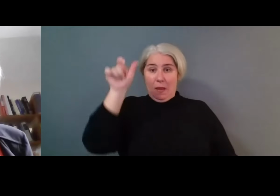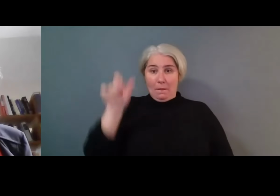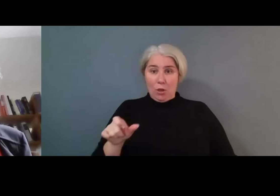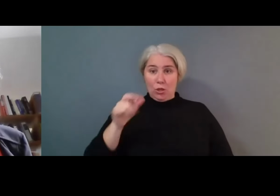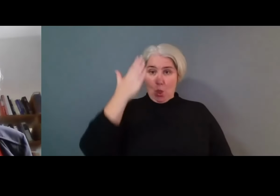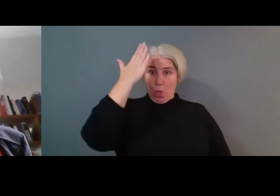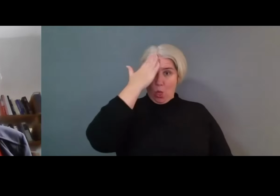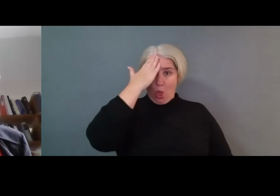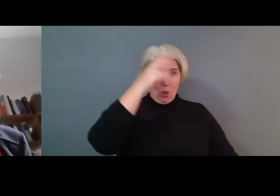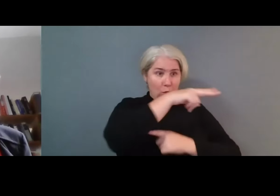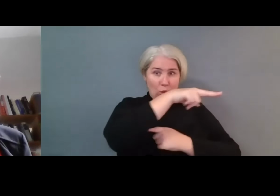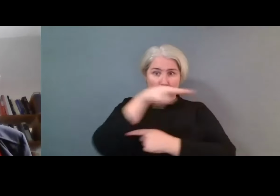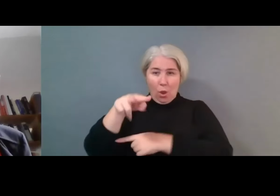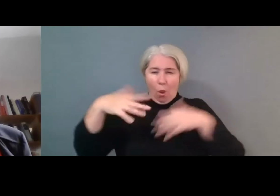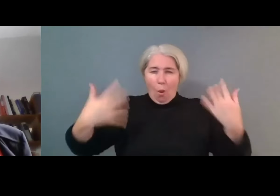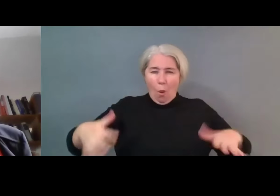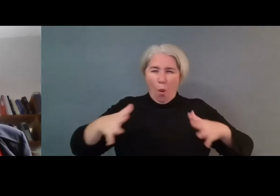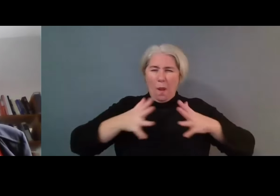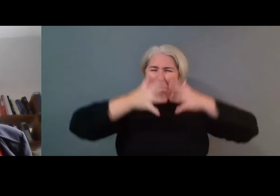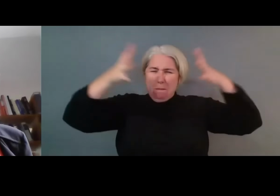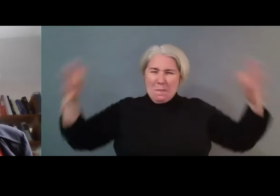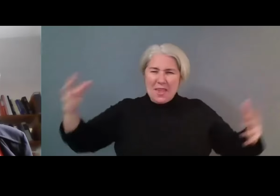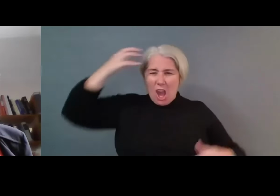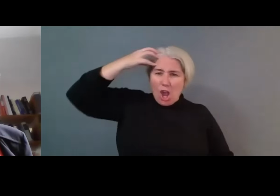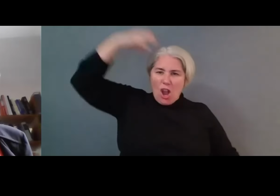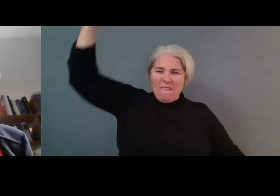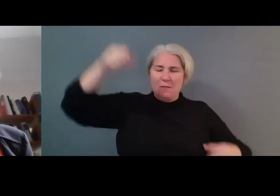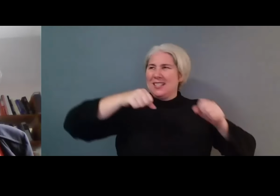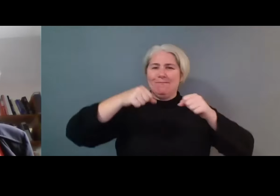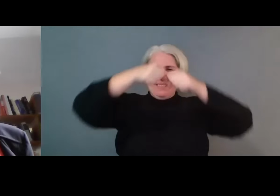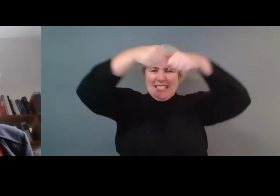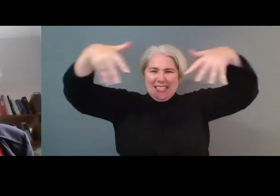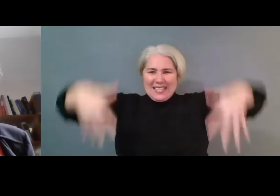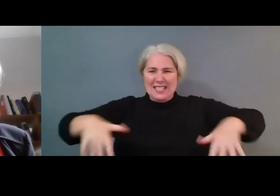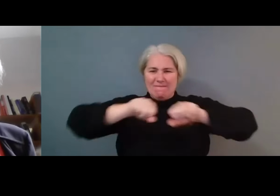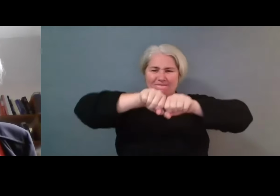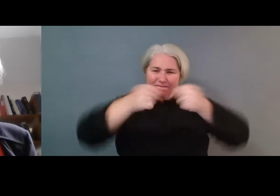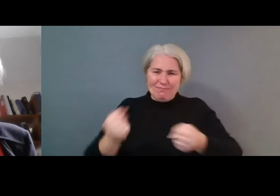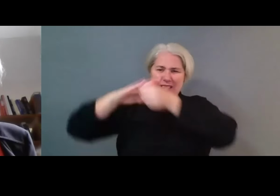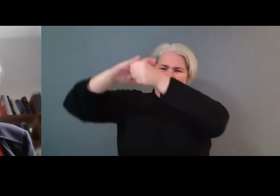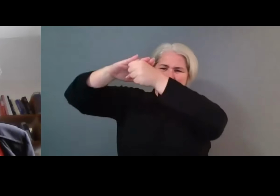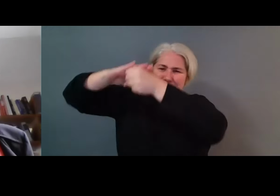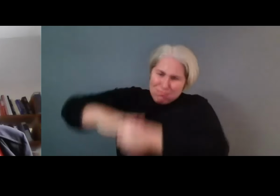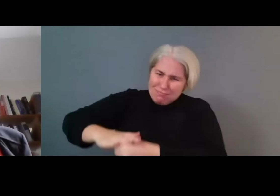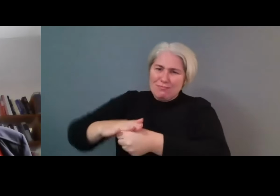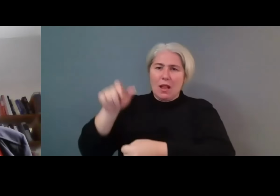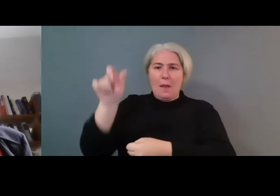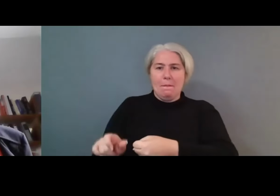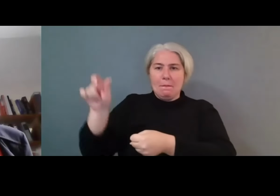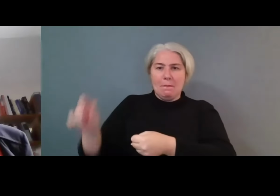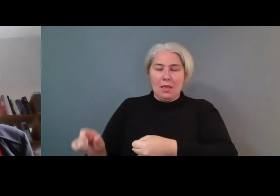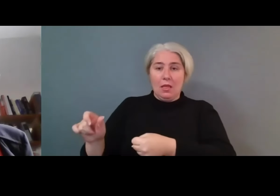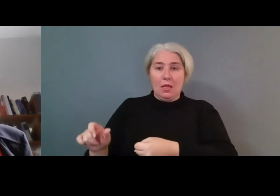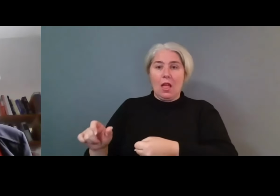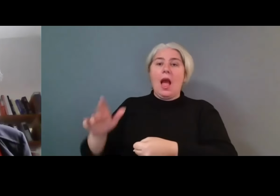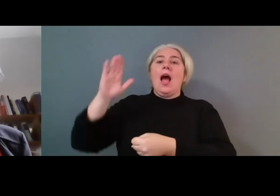and systemic violation of the CRPD in a given country, which needs to be, of course, a member of